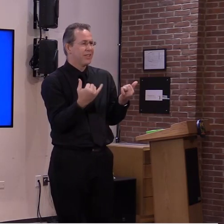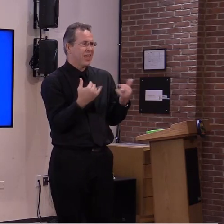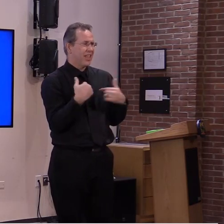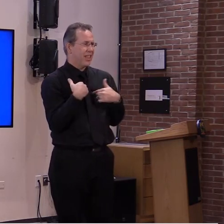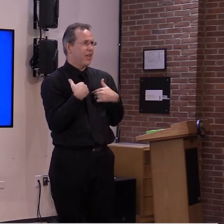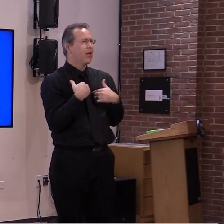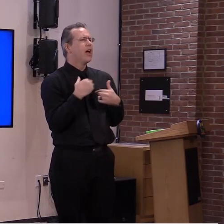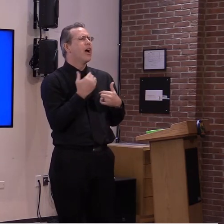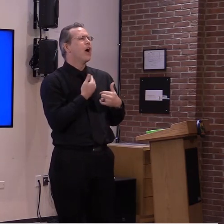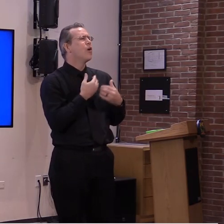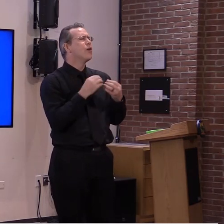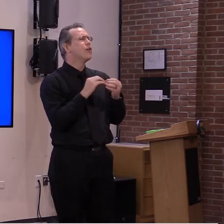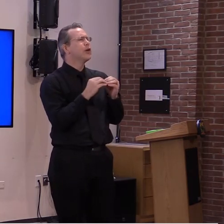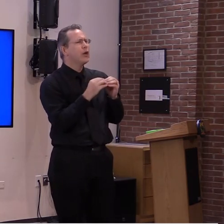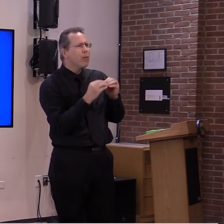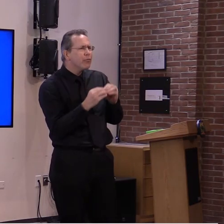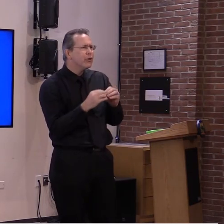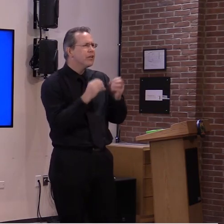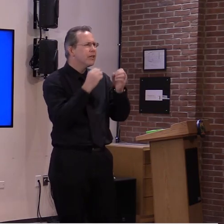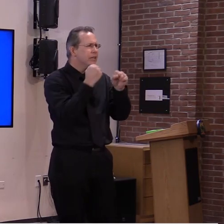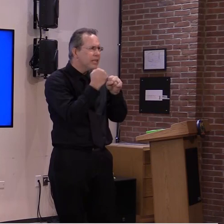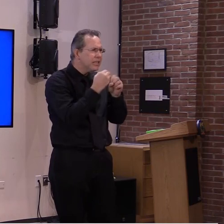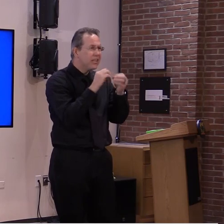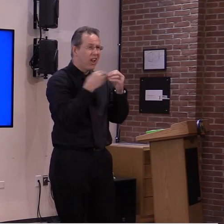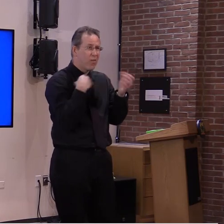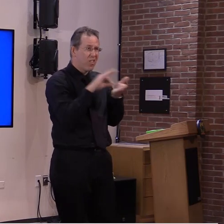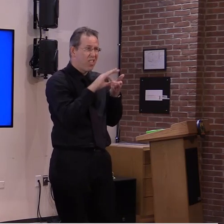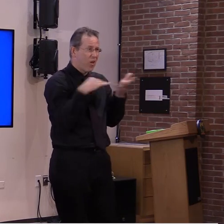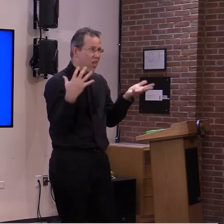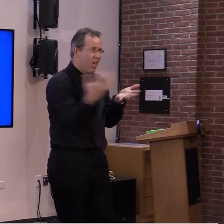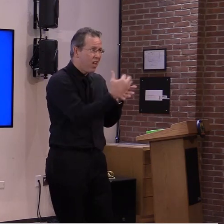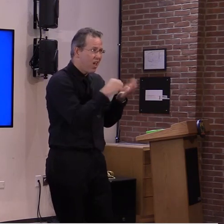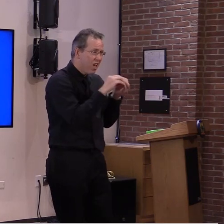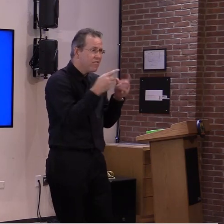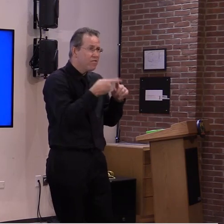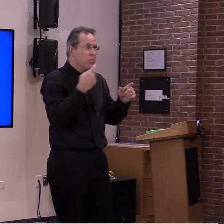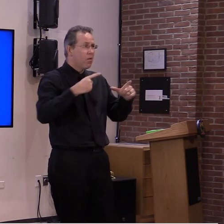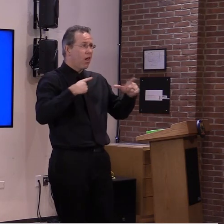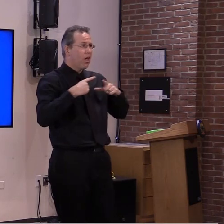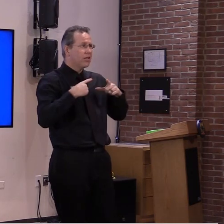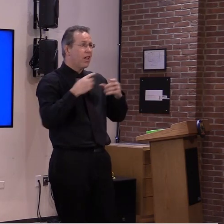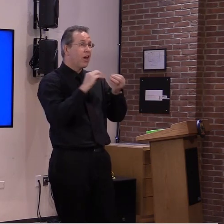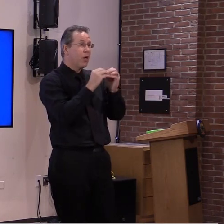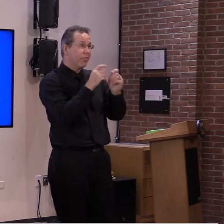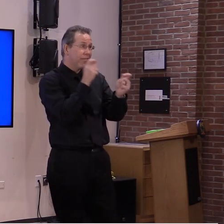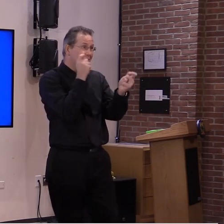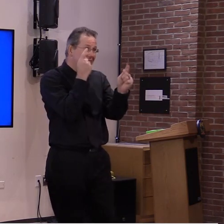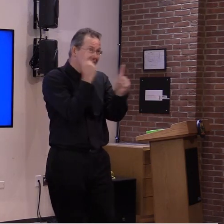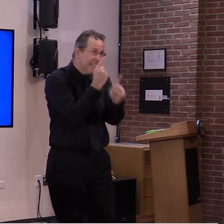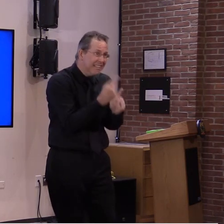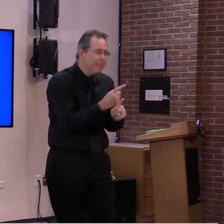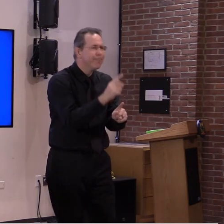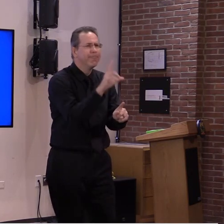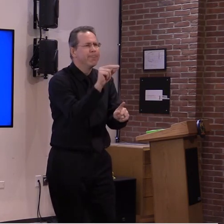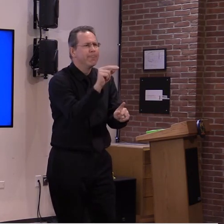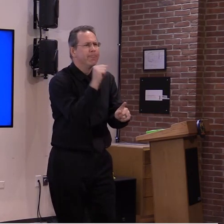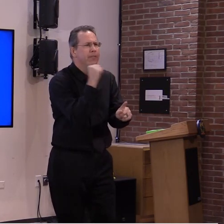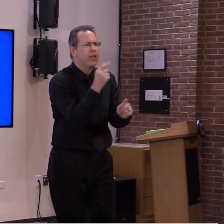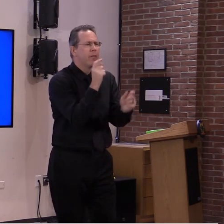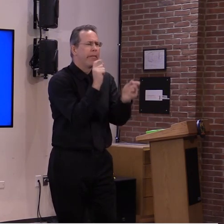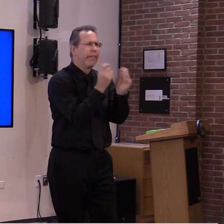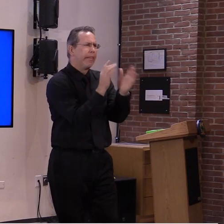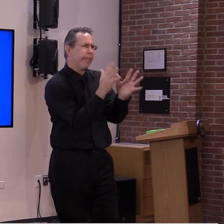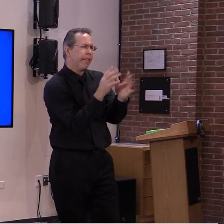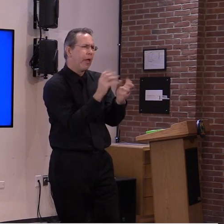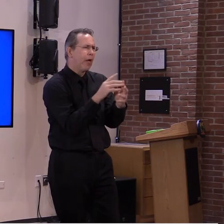the holidays. As we saw with Thanksgiving, holidays can impact testing of asymptomatic individuals as they're less likely